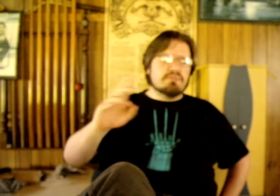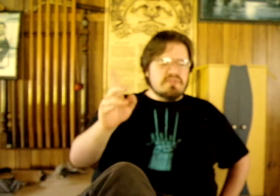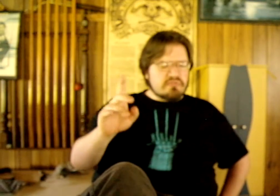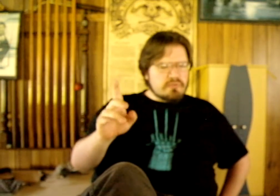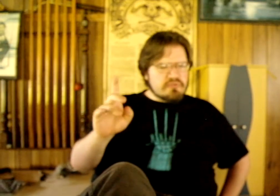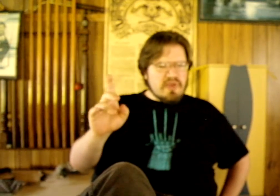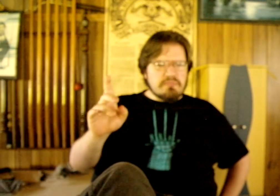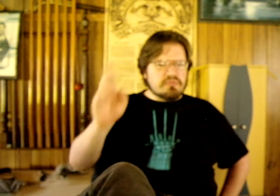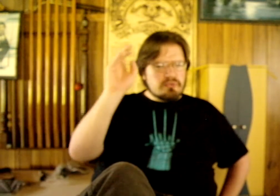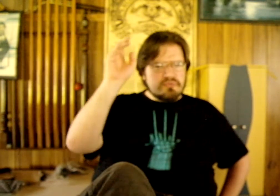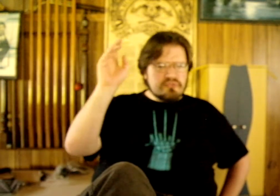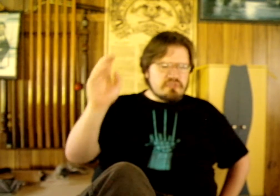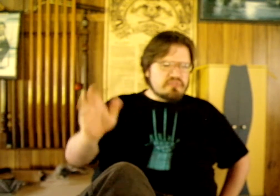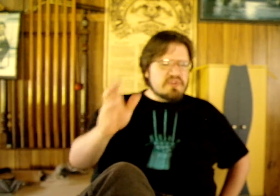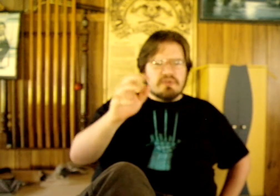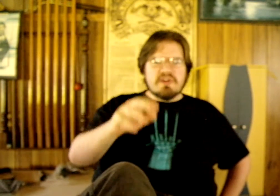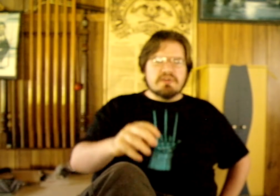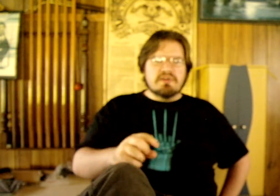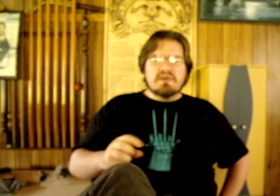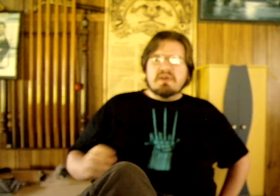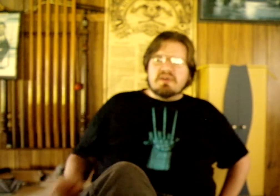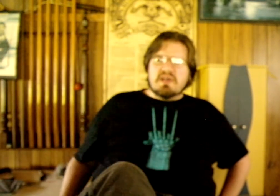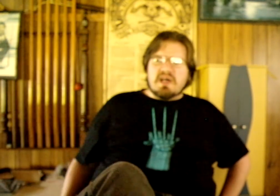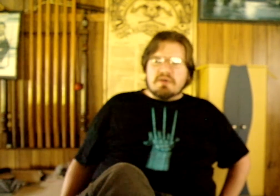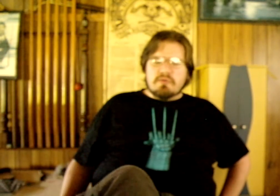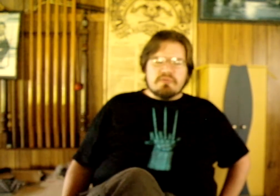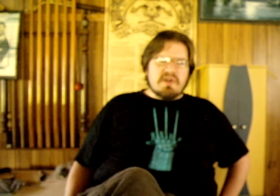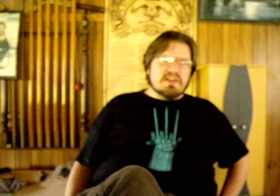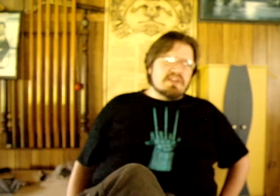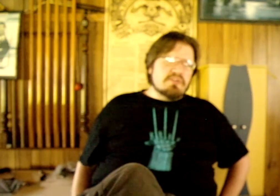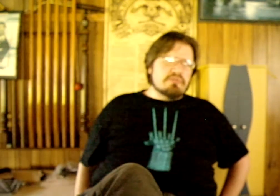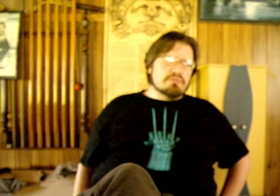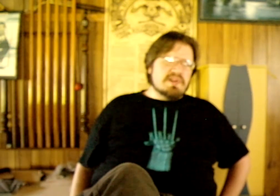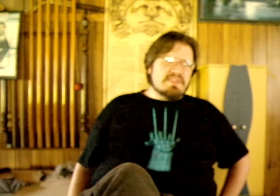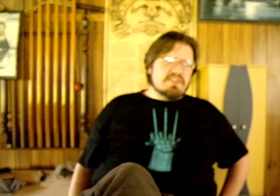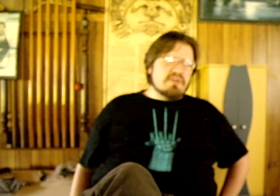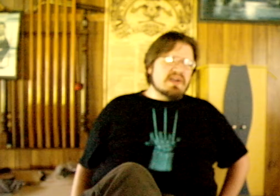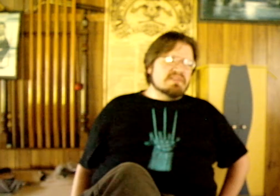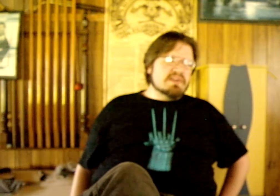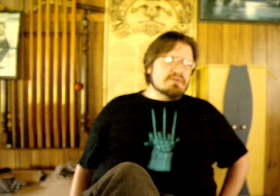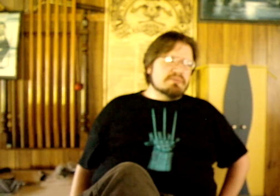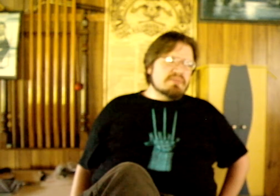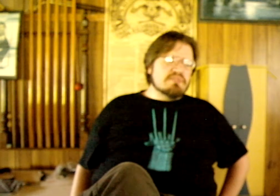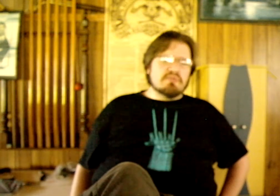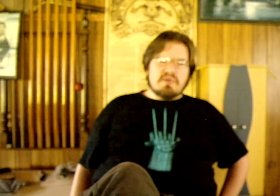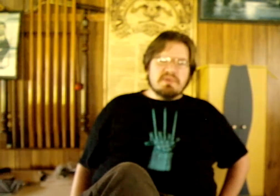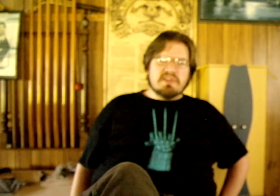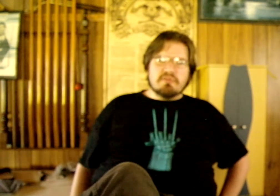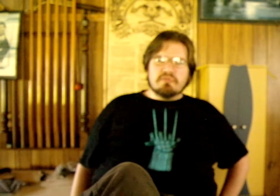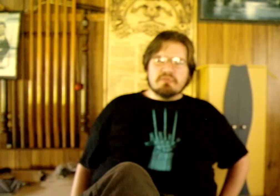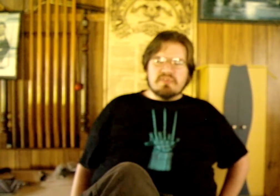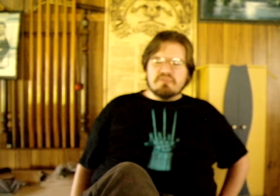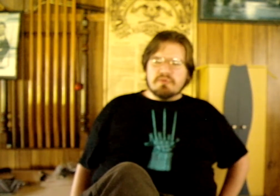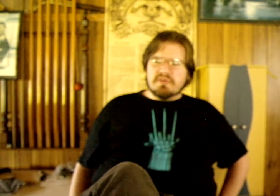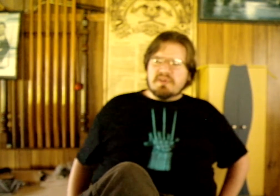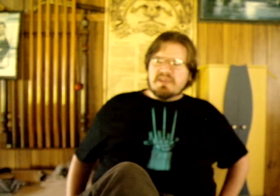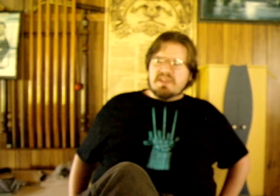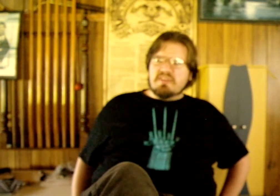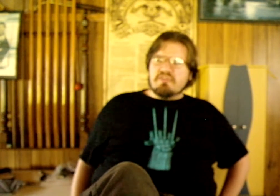To his absolute sincere credit, all throughout his reading the entire letter and basically ripping into it, he did say, I'm not